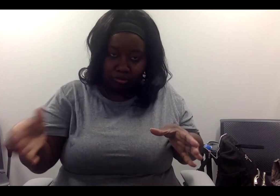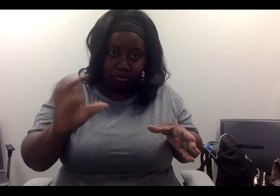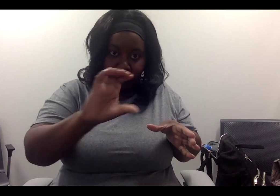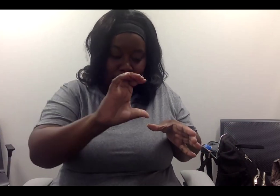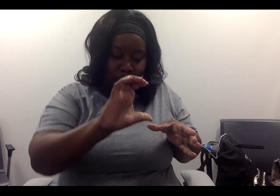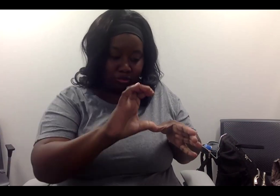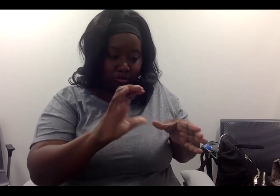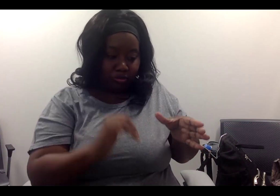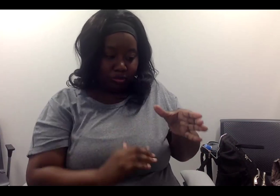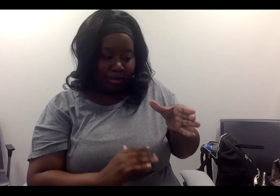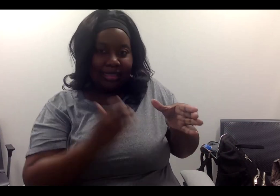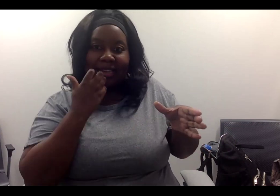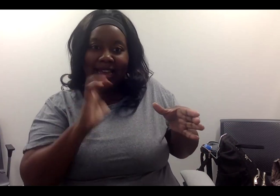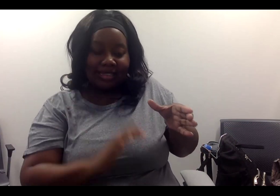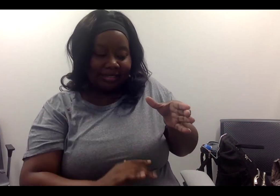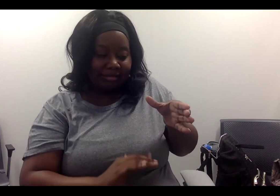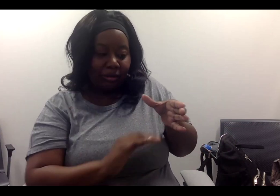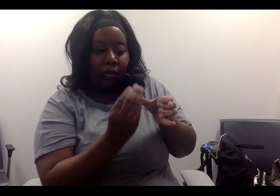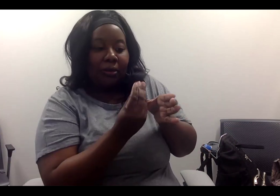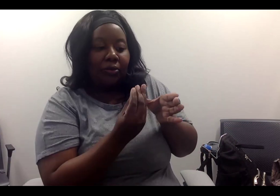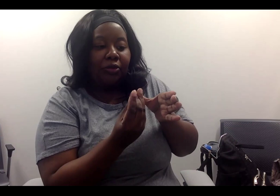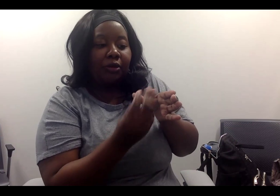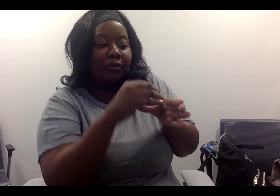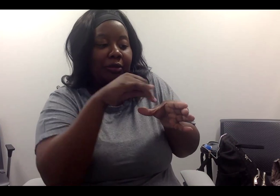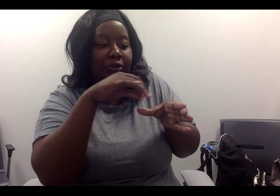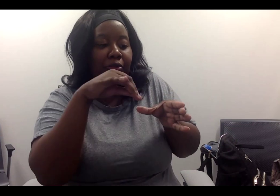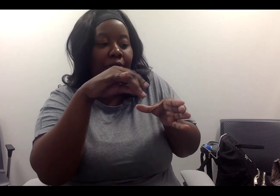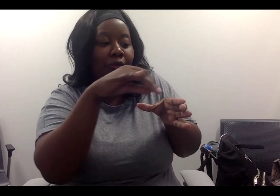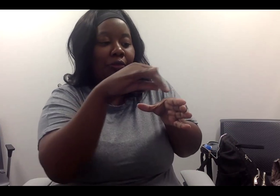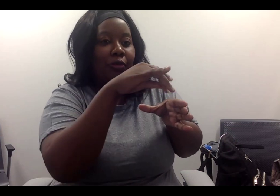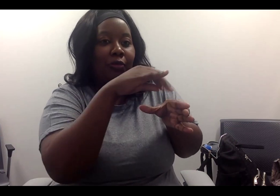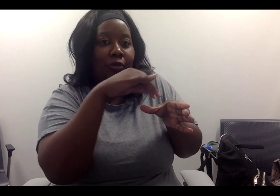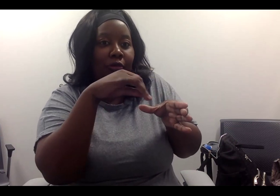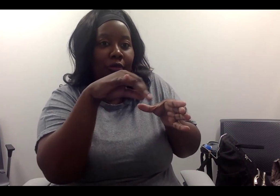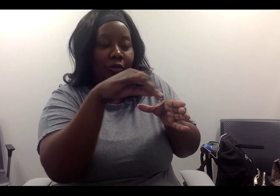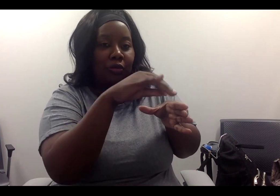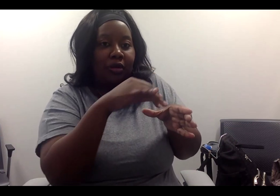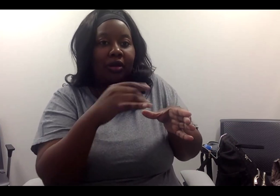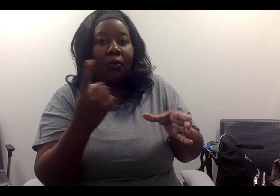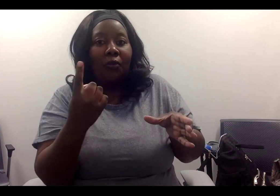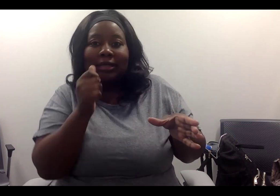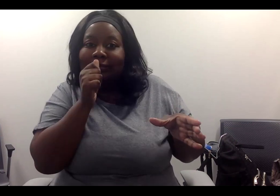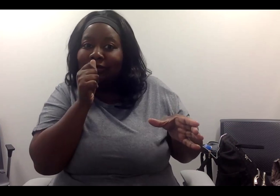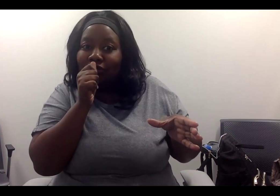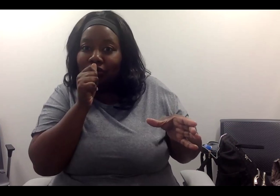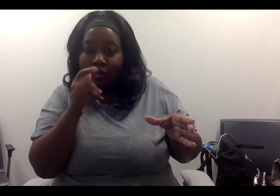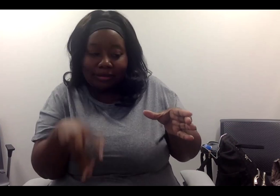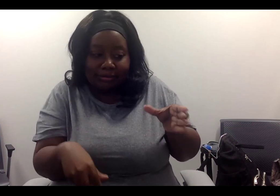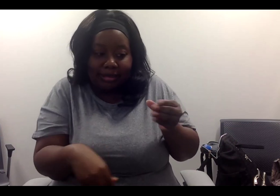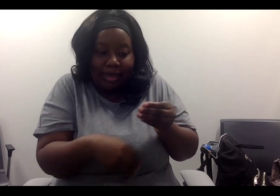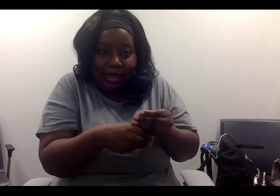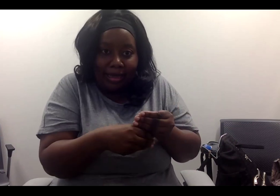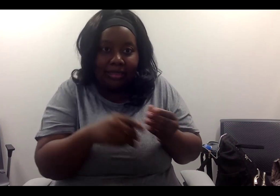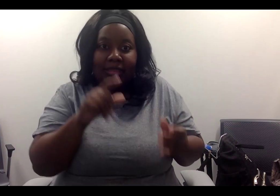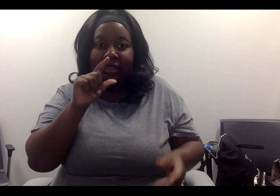heat to high, since we want this to come up to a simmer. And while we wait, we're going to sneak in one secret ingredient, which is a nice heaping spoon